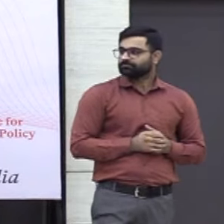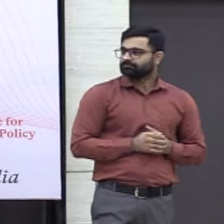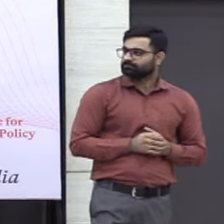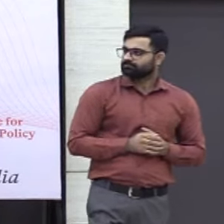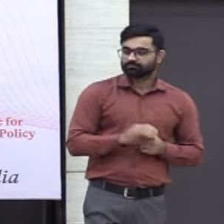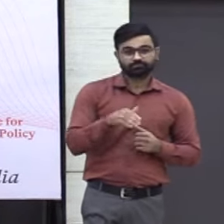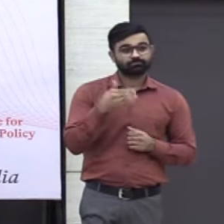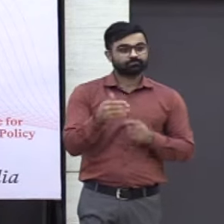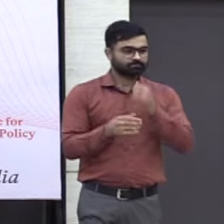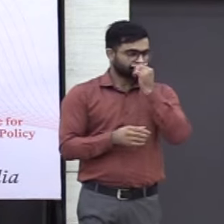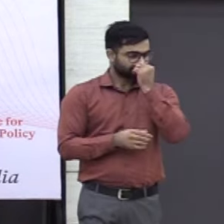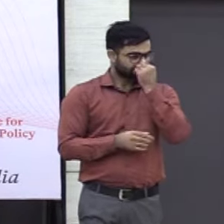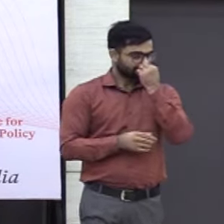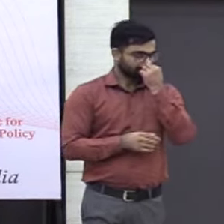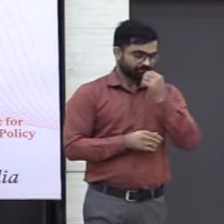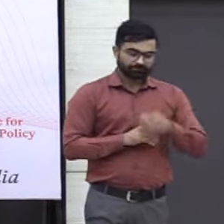Then,